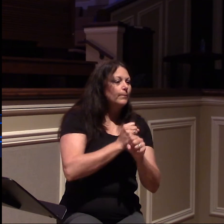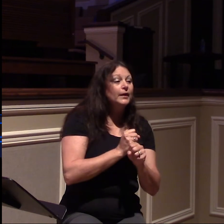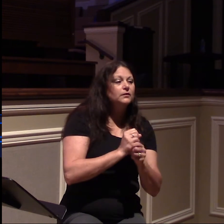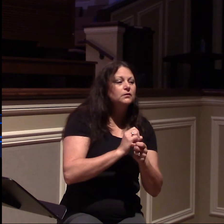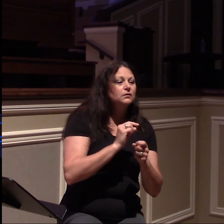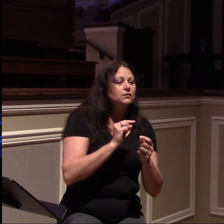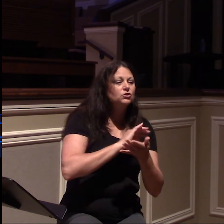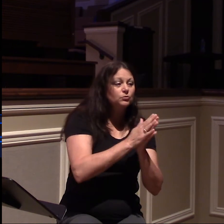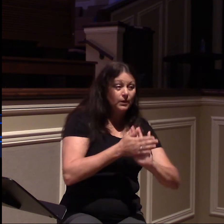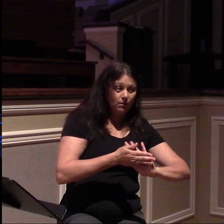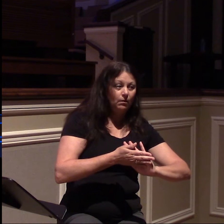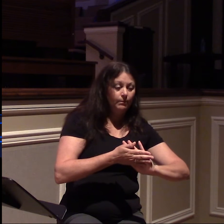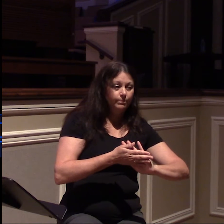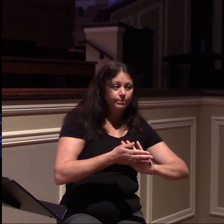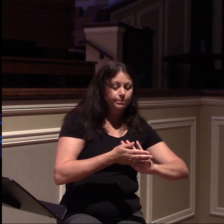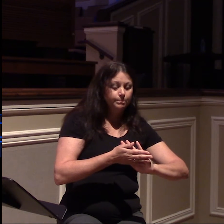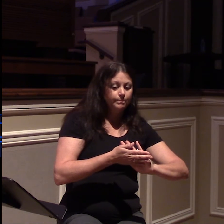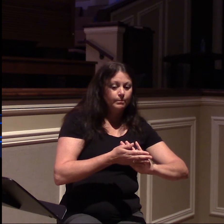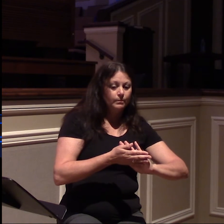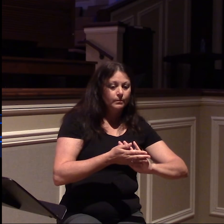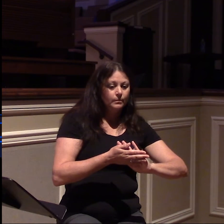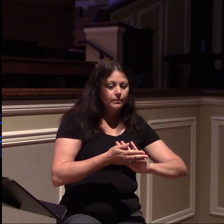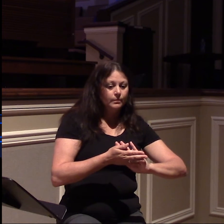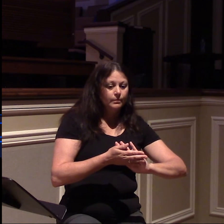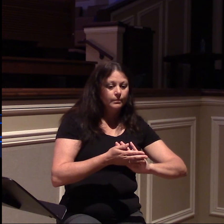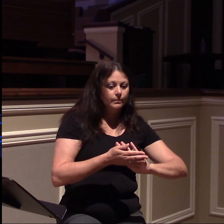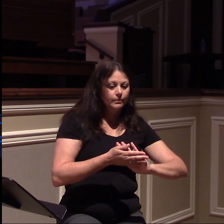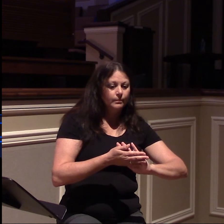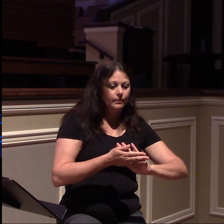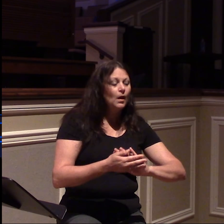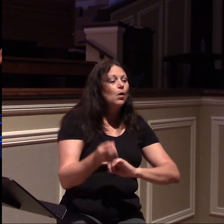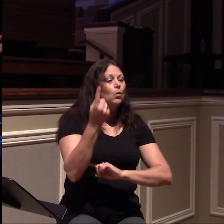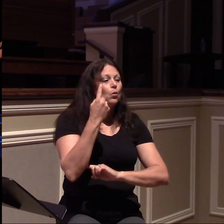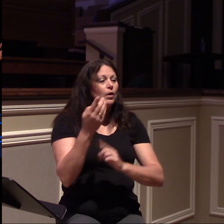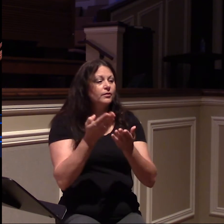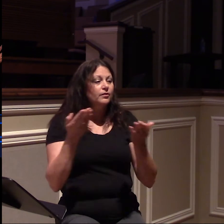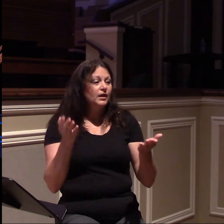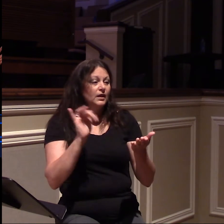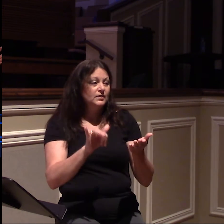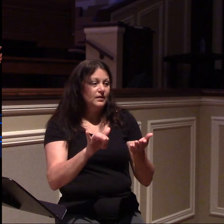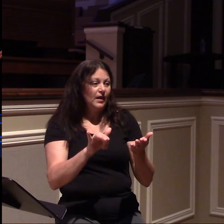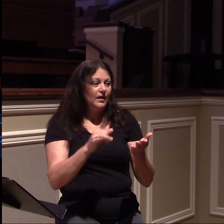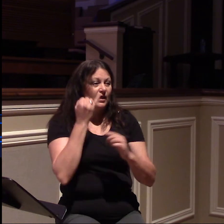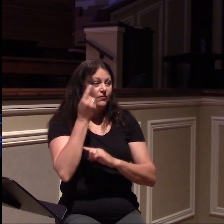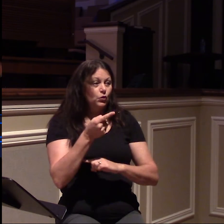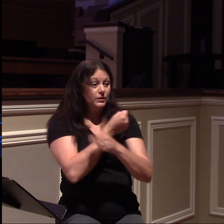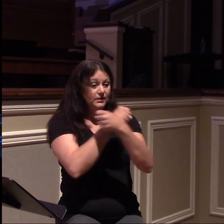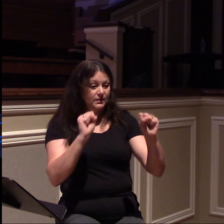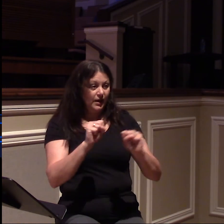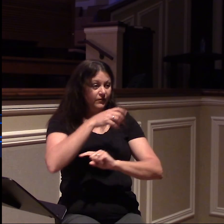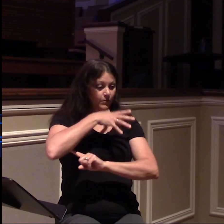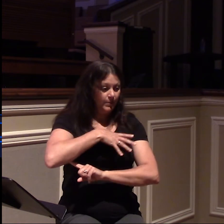things that godly men do, redeemed men do, and redeemed women and redeemed families do is they represent the truth to the world. They